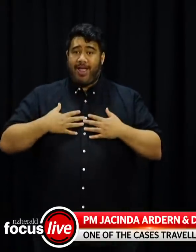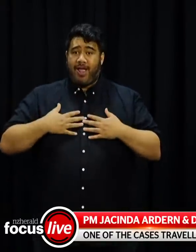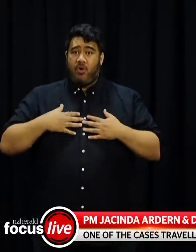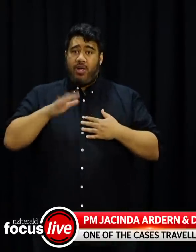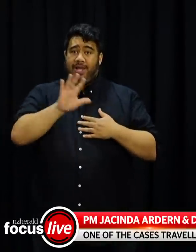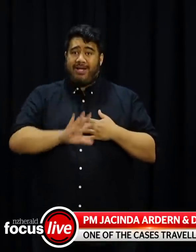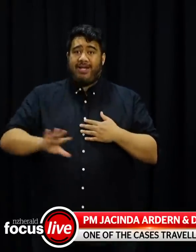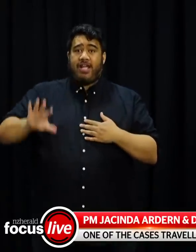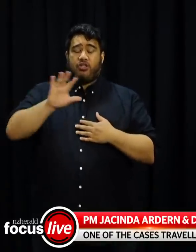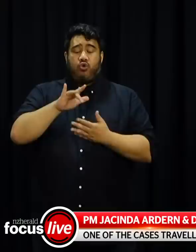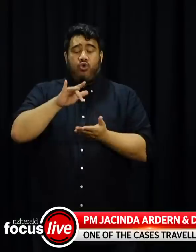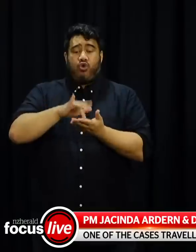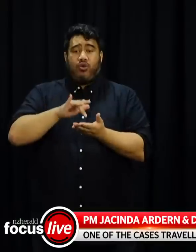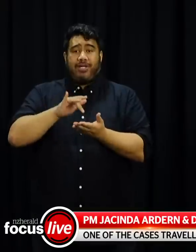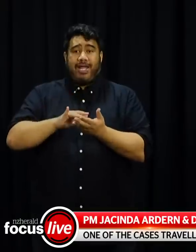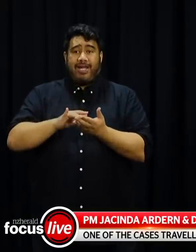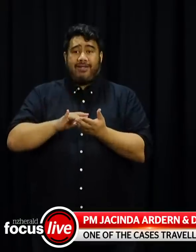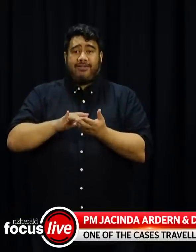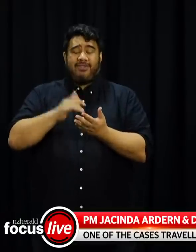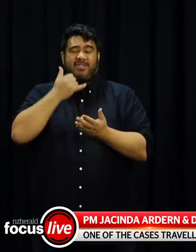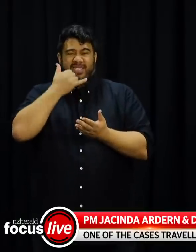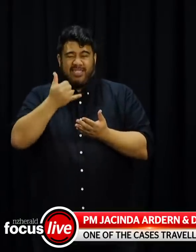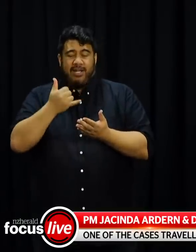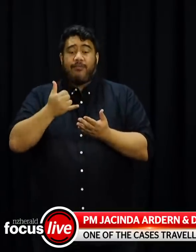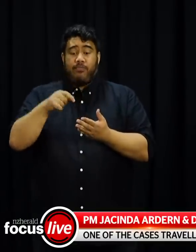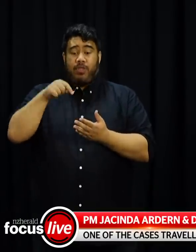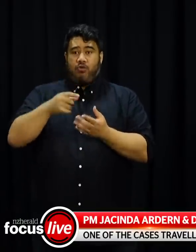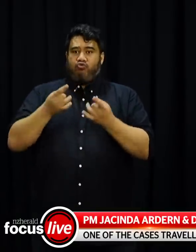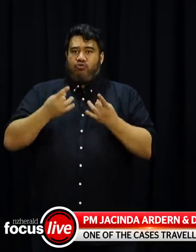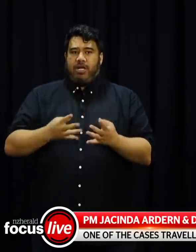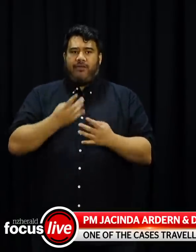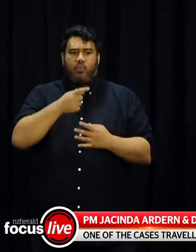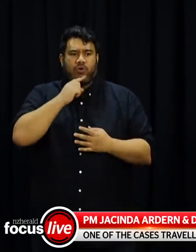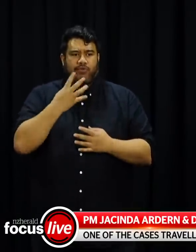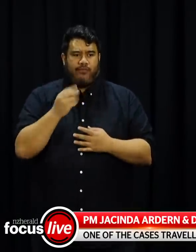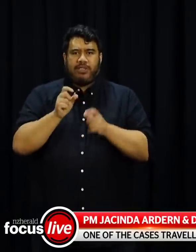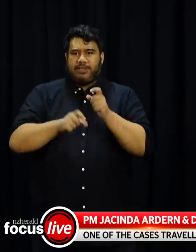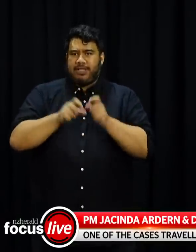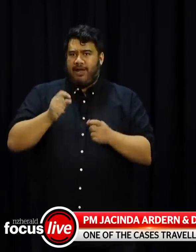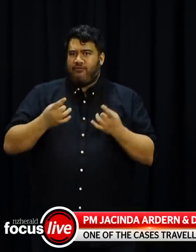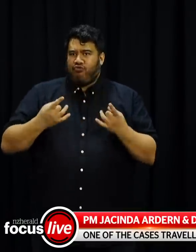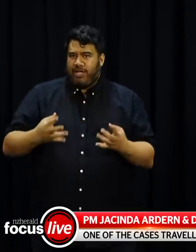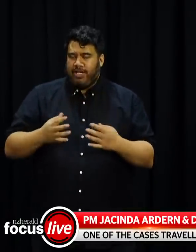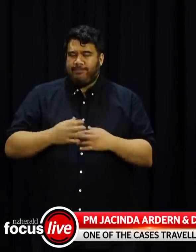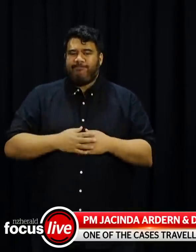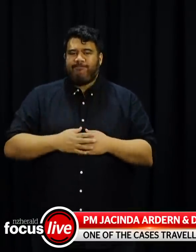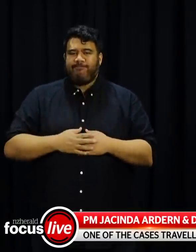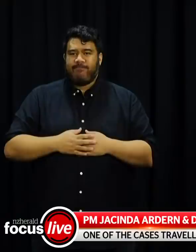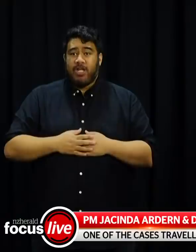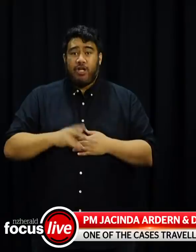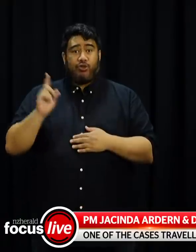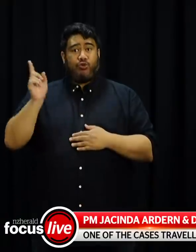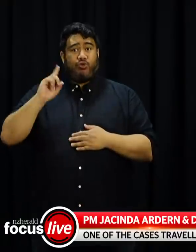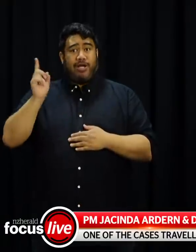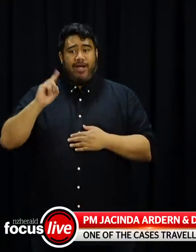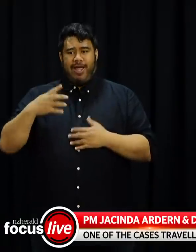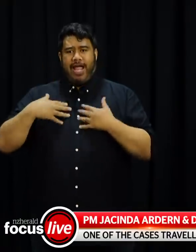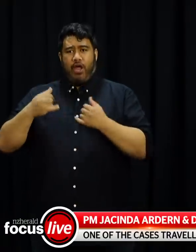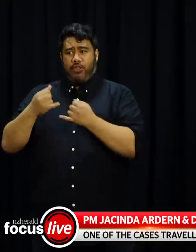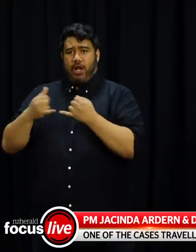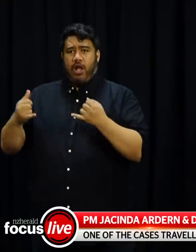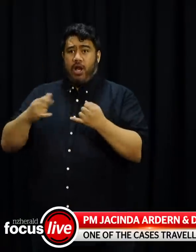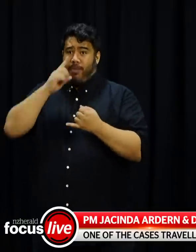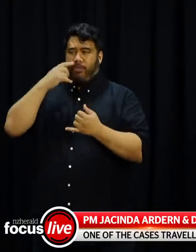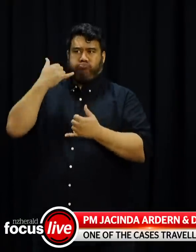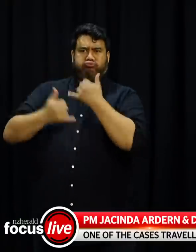has 140 people on standby to support Auckland Regional Public Health, and Healthline has been very busy, as we anticipated,